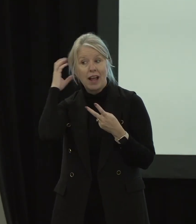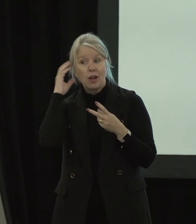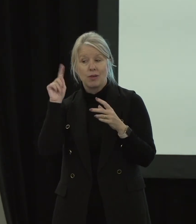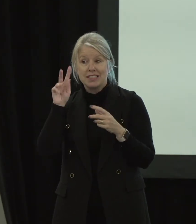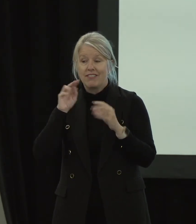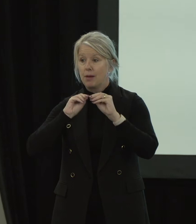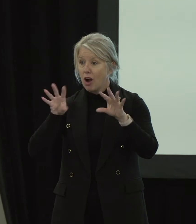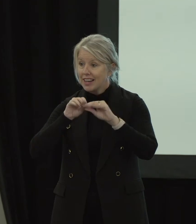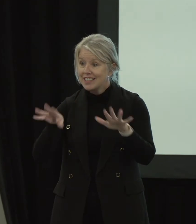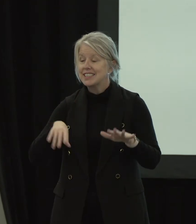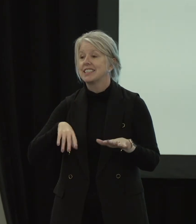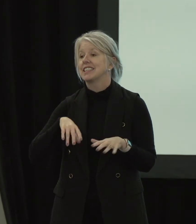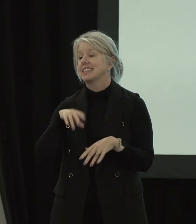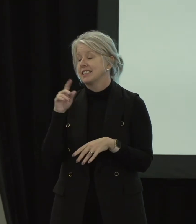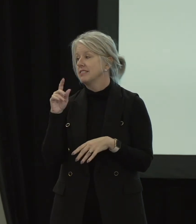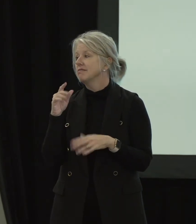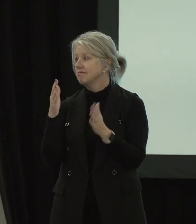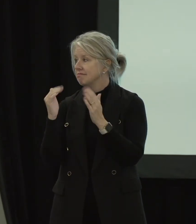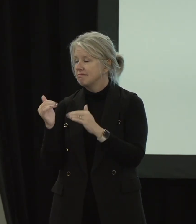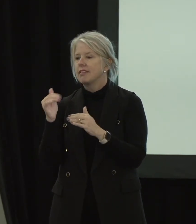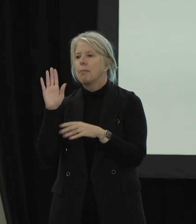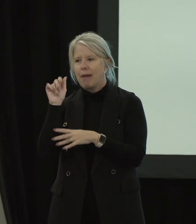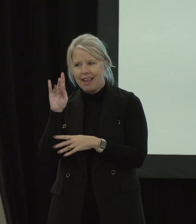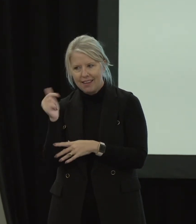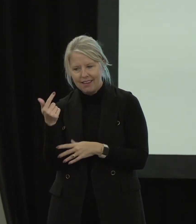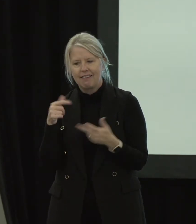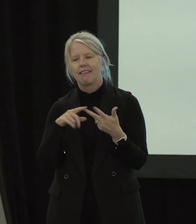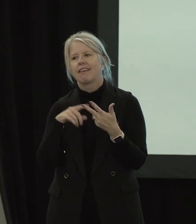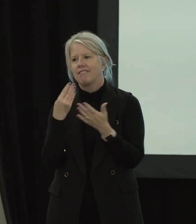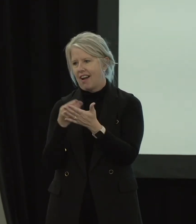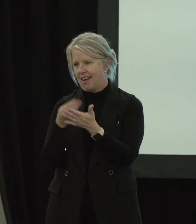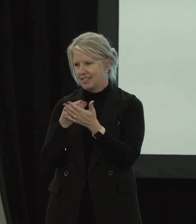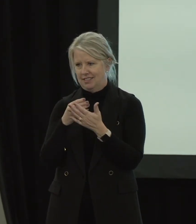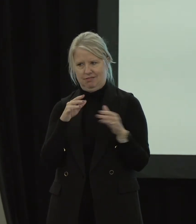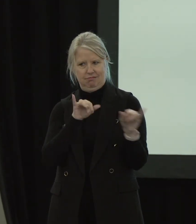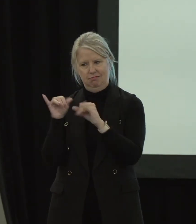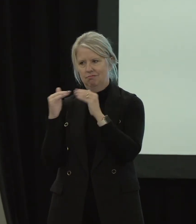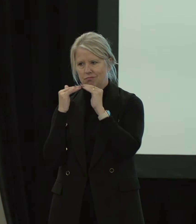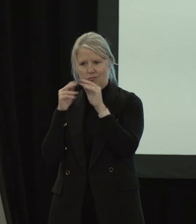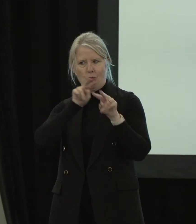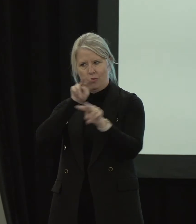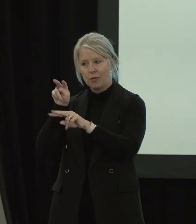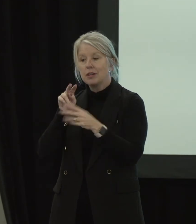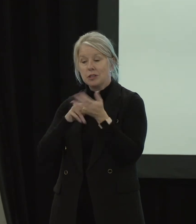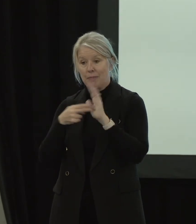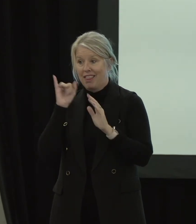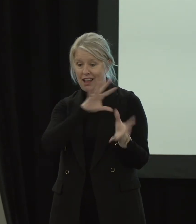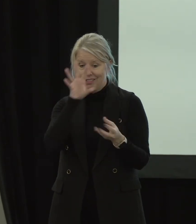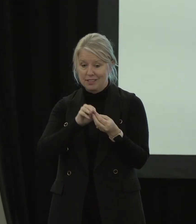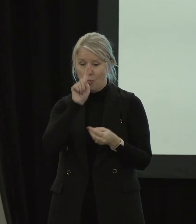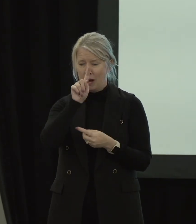the telecommunications sectors, and the banking and financial sectors. This represents 1.2